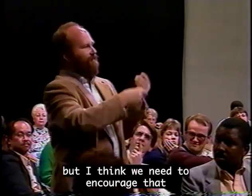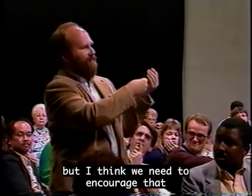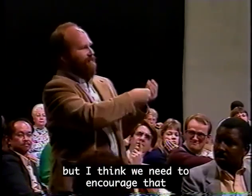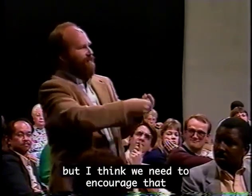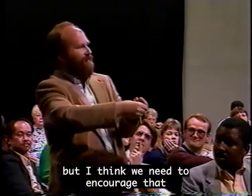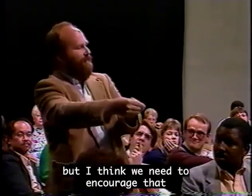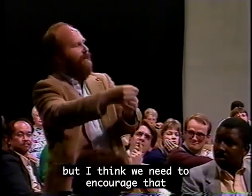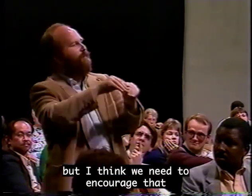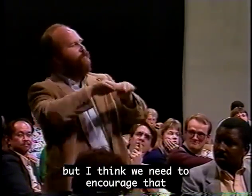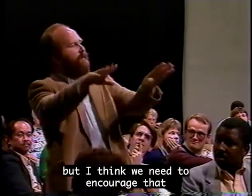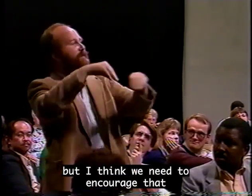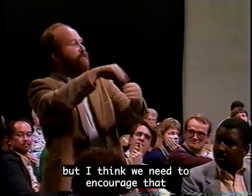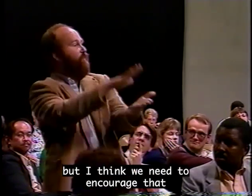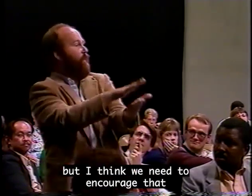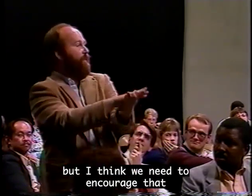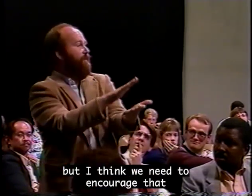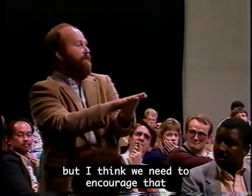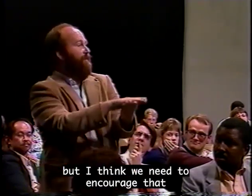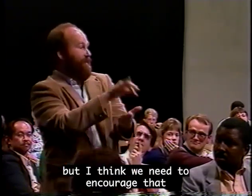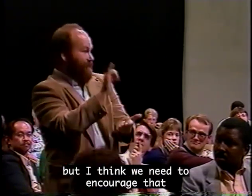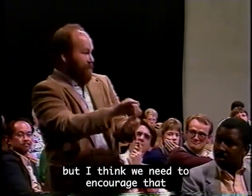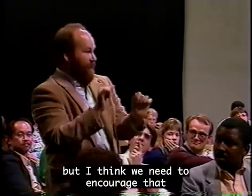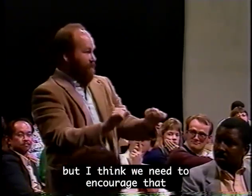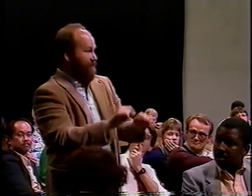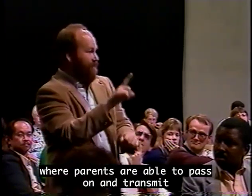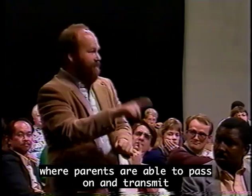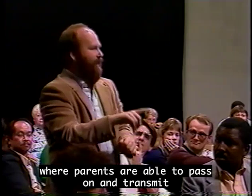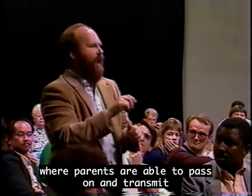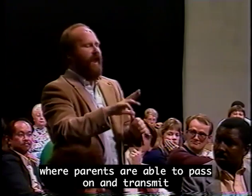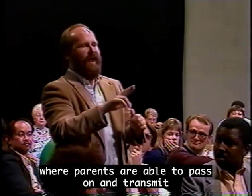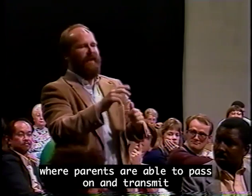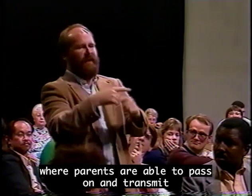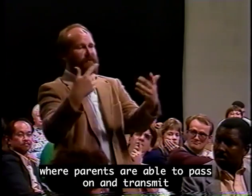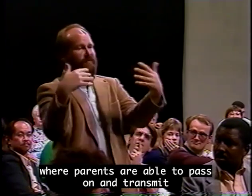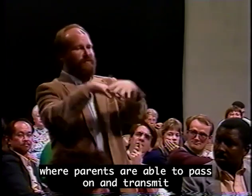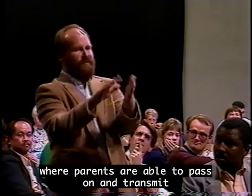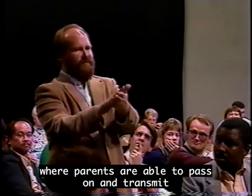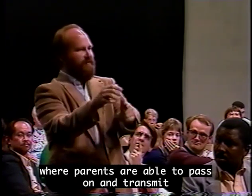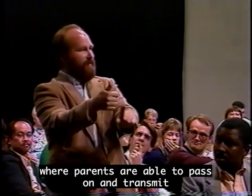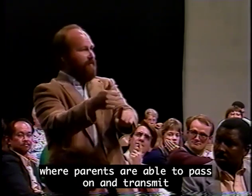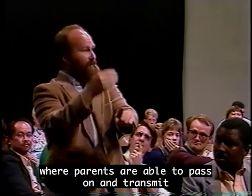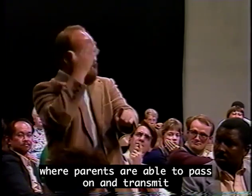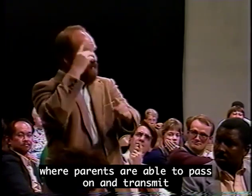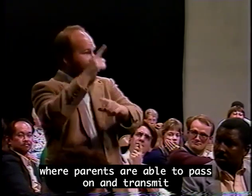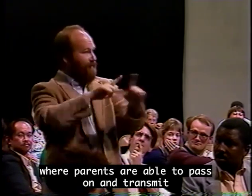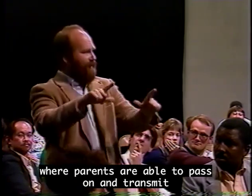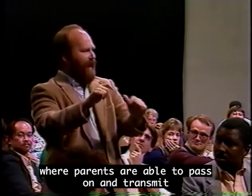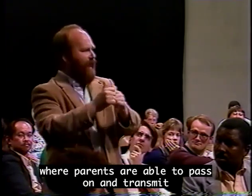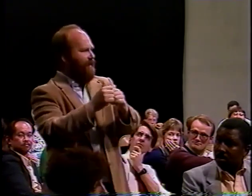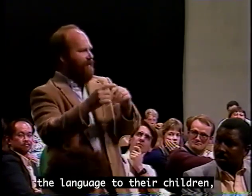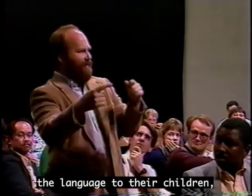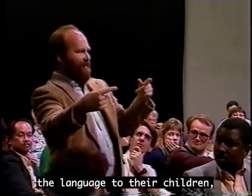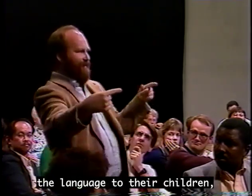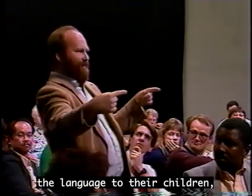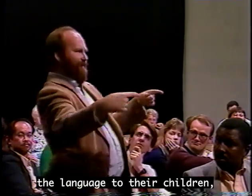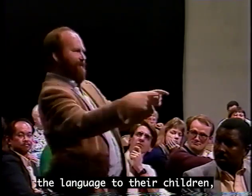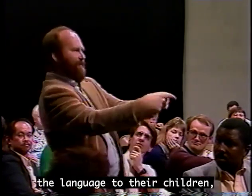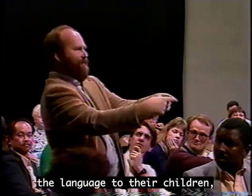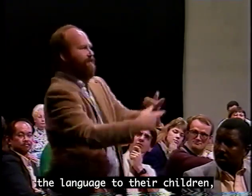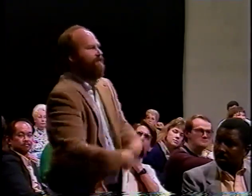But I think we need to encourage that, where parents are able to pass on and transmit the language to their children.